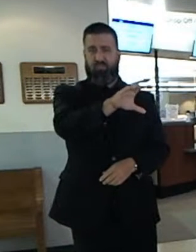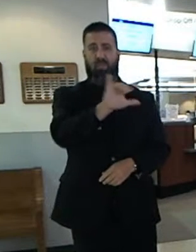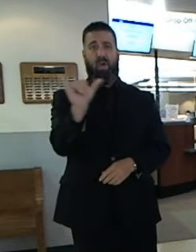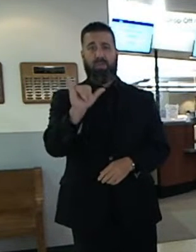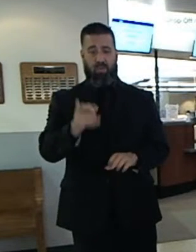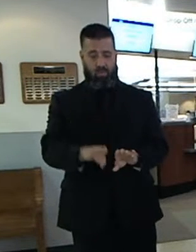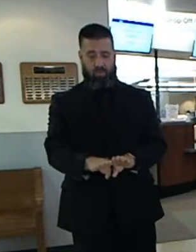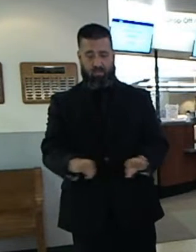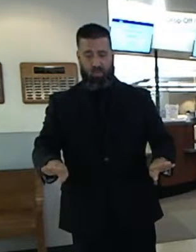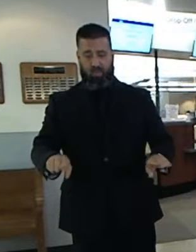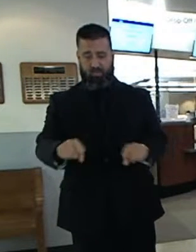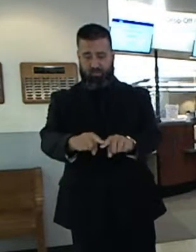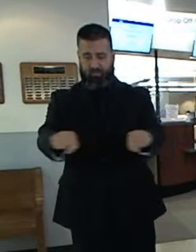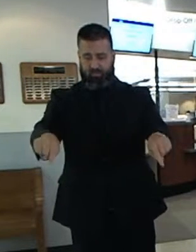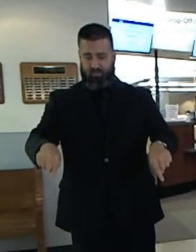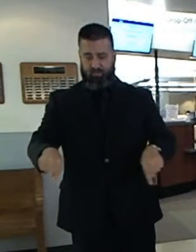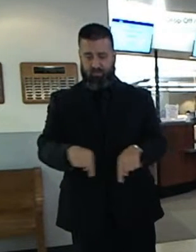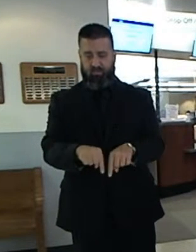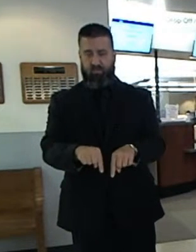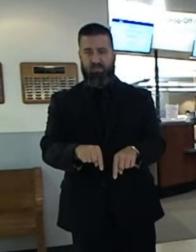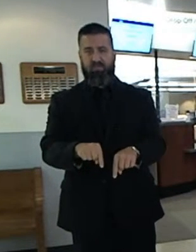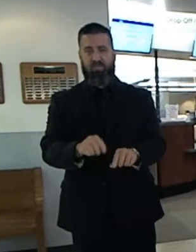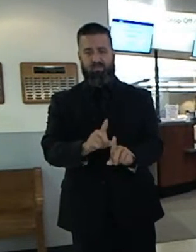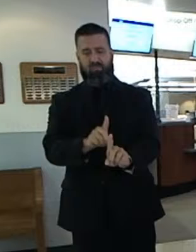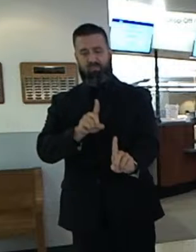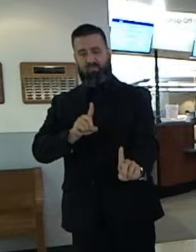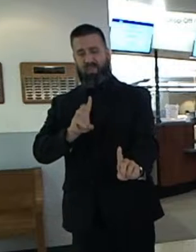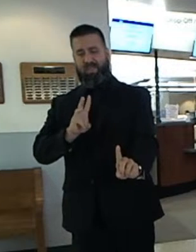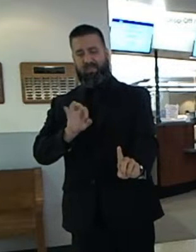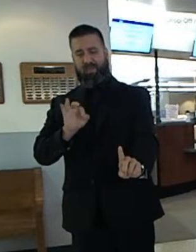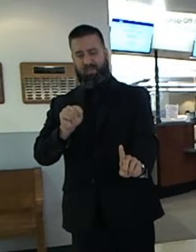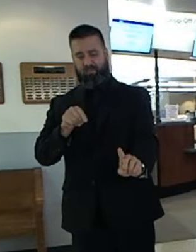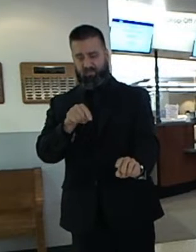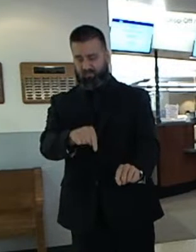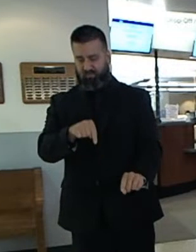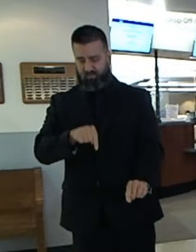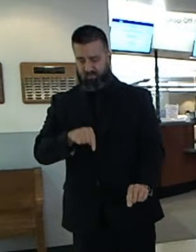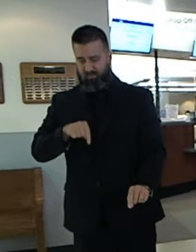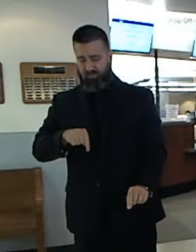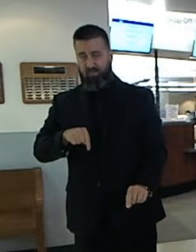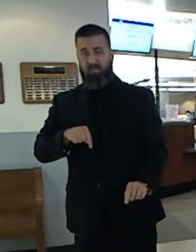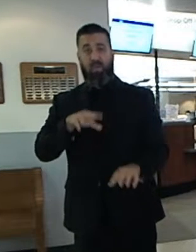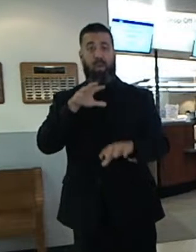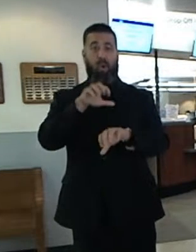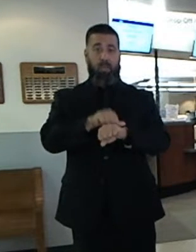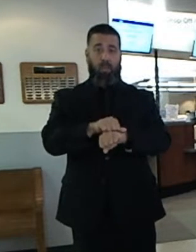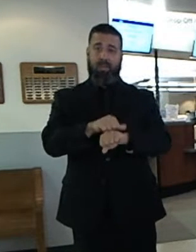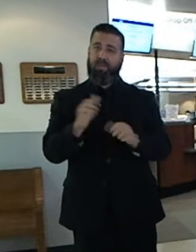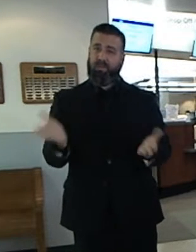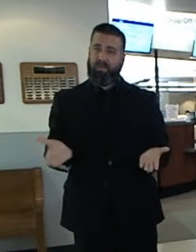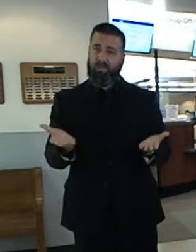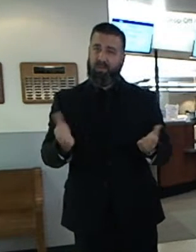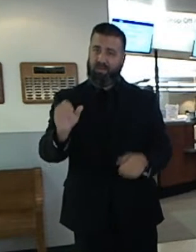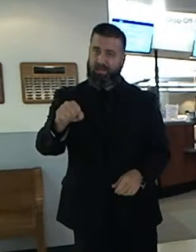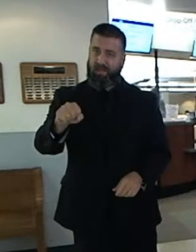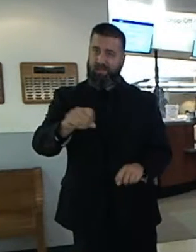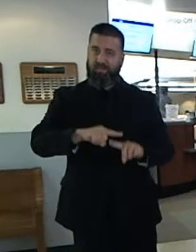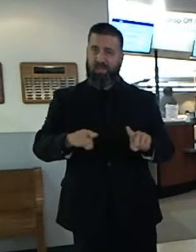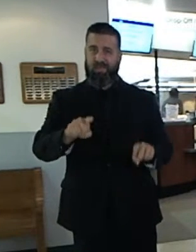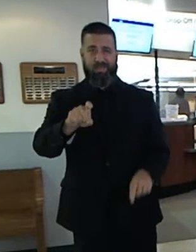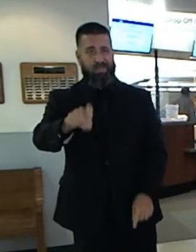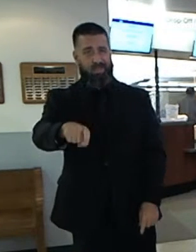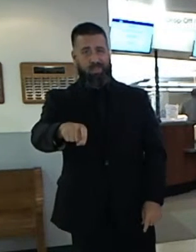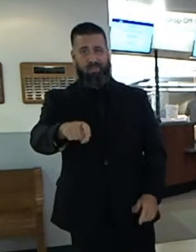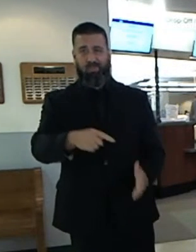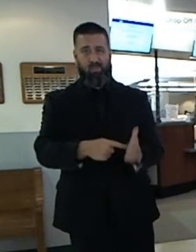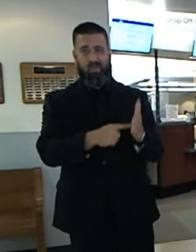proper physical distancing from the other people in line. Appointments are encouraged, but not necessary. You can make an appointment